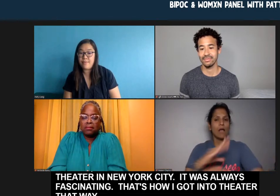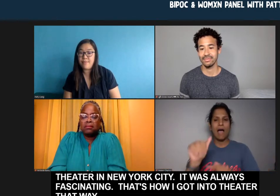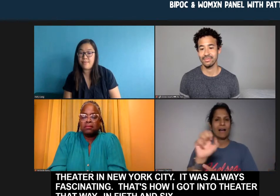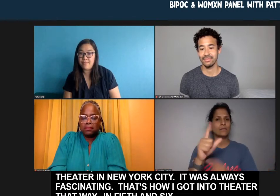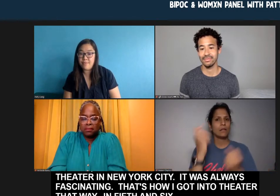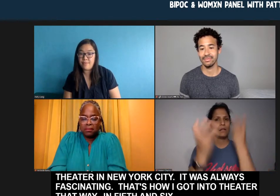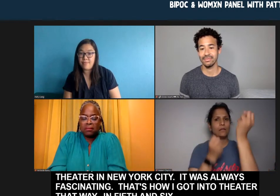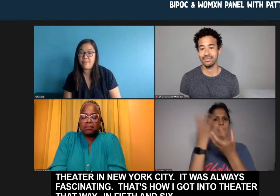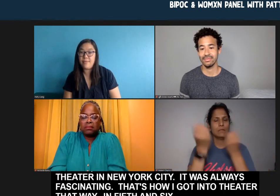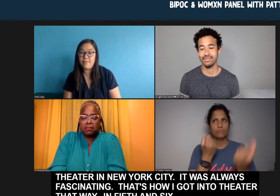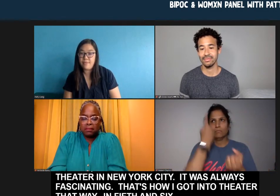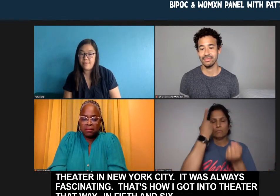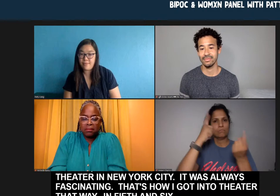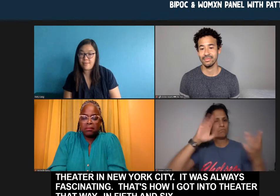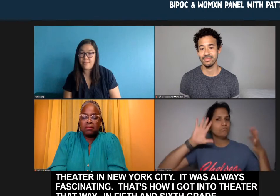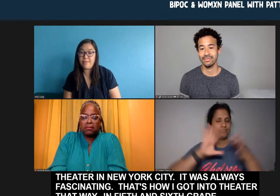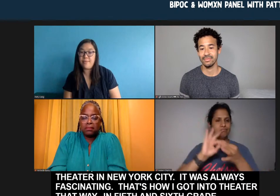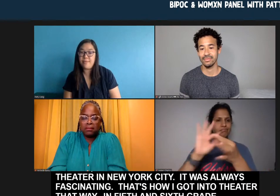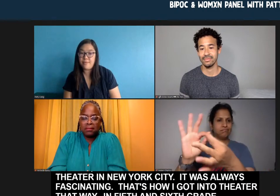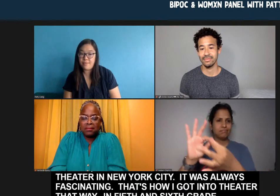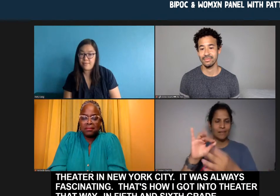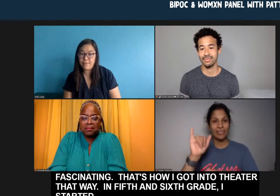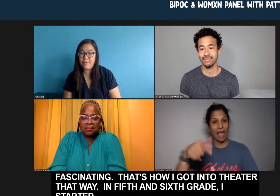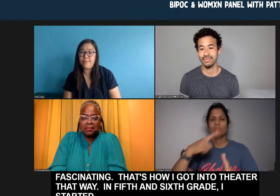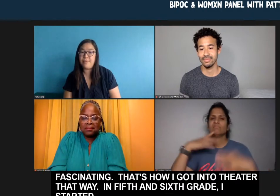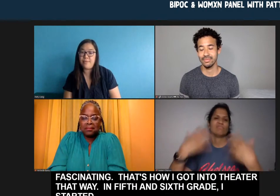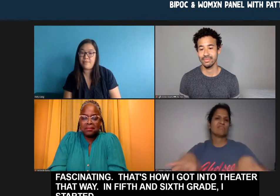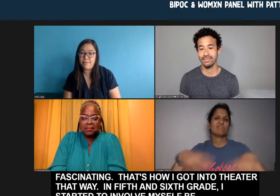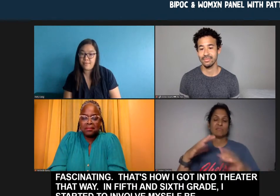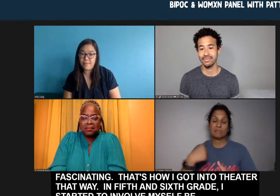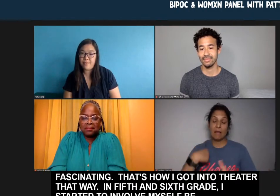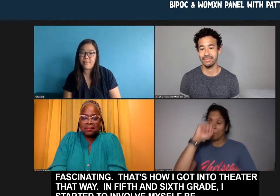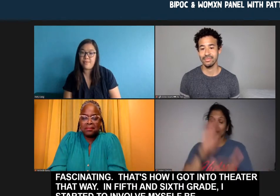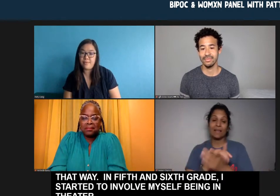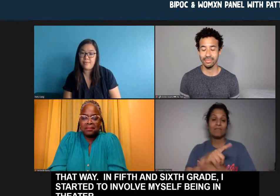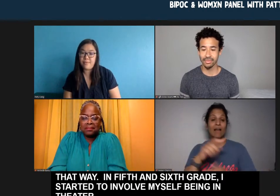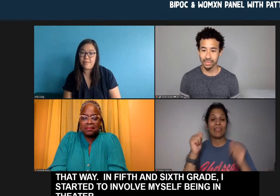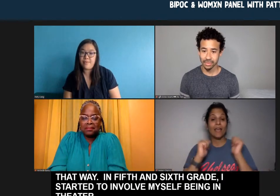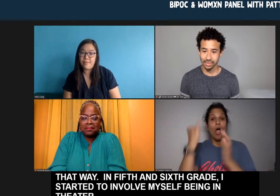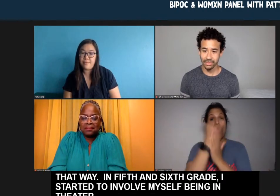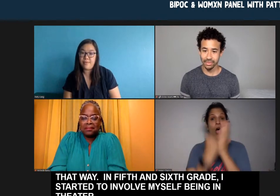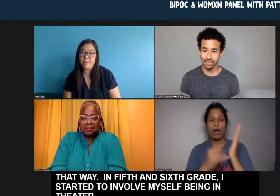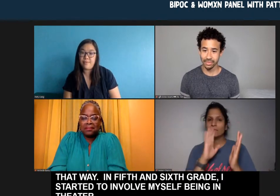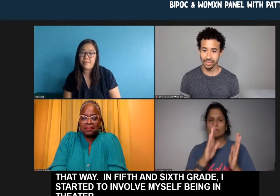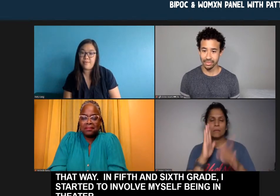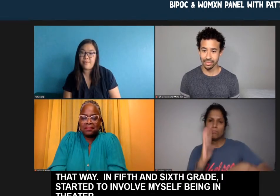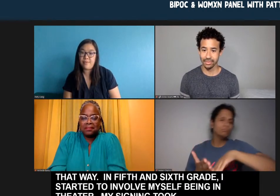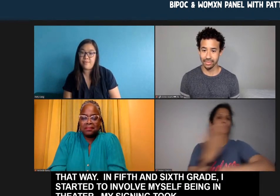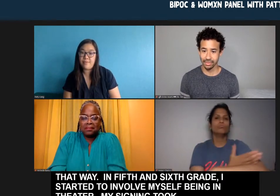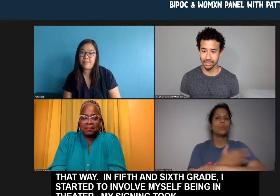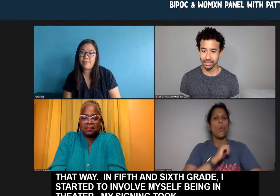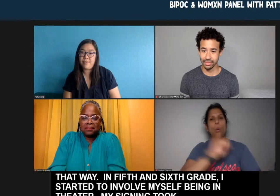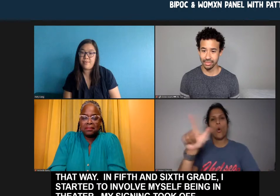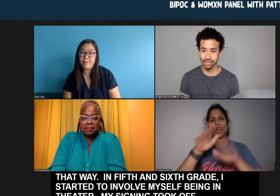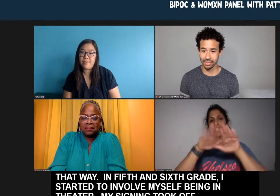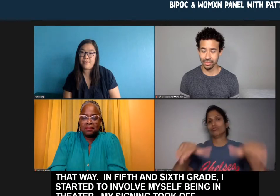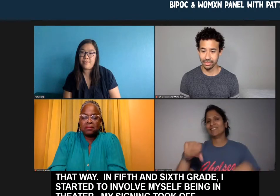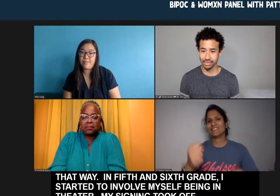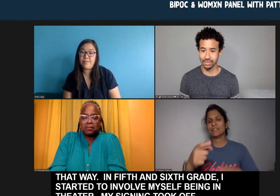theater. And like my signing really took off during that time period. And I believe the theater arts are